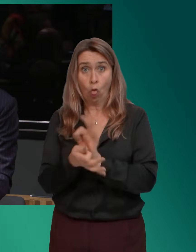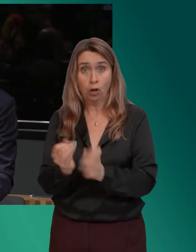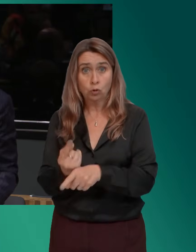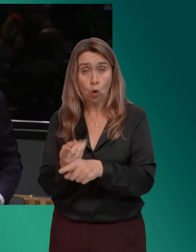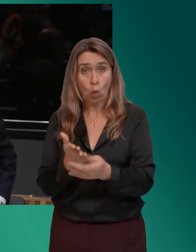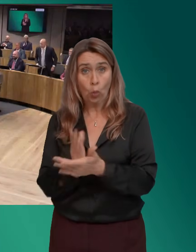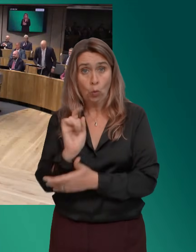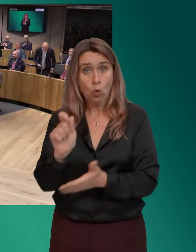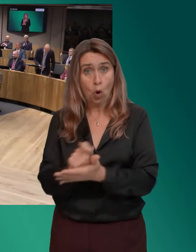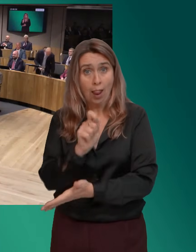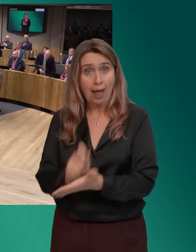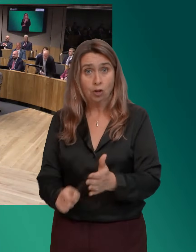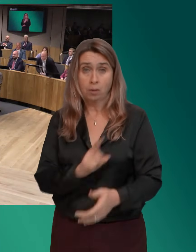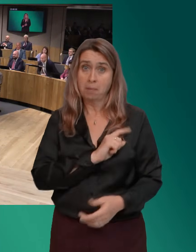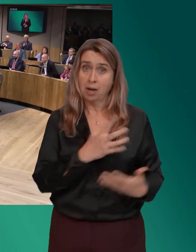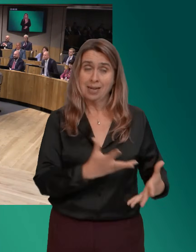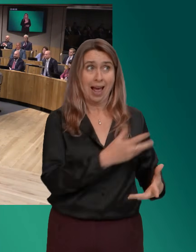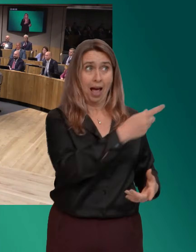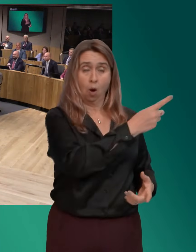campaign?